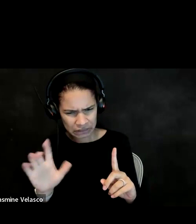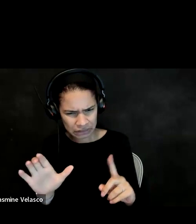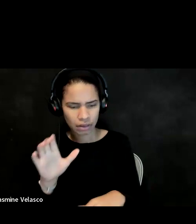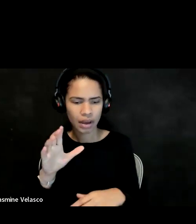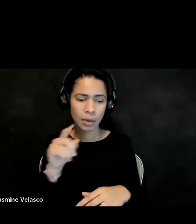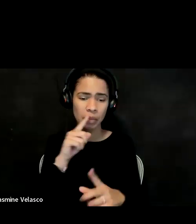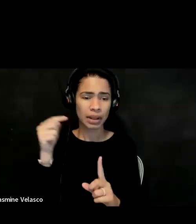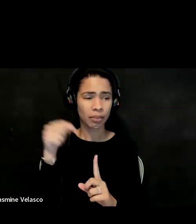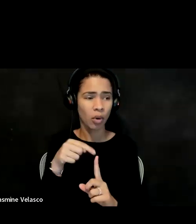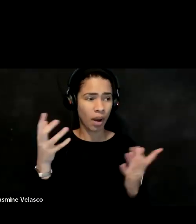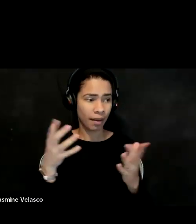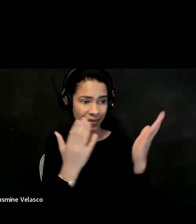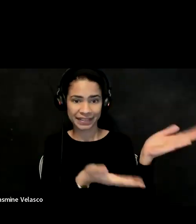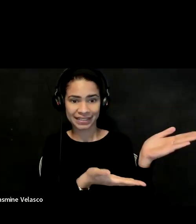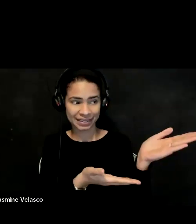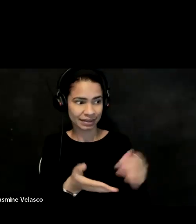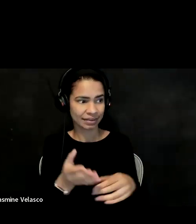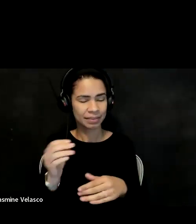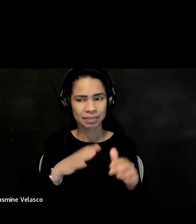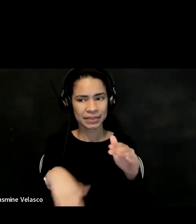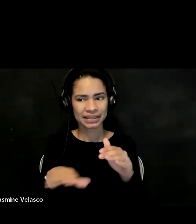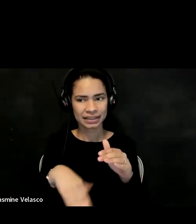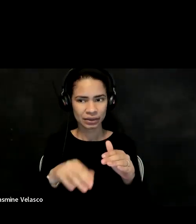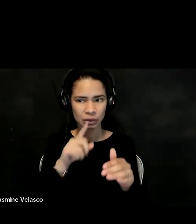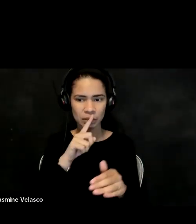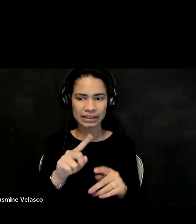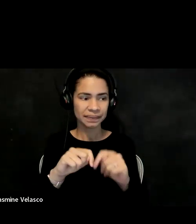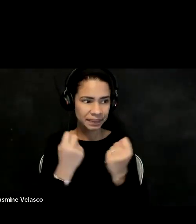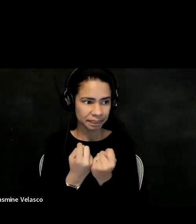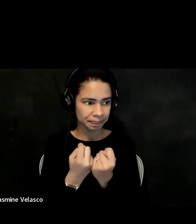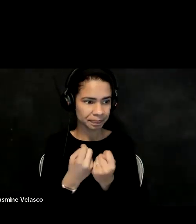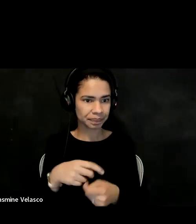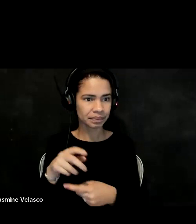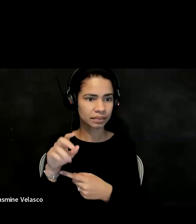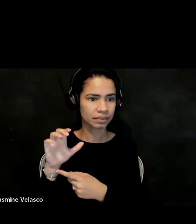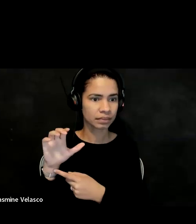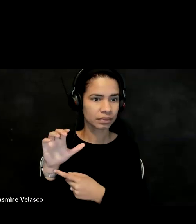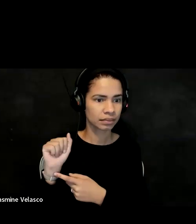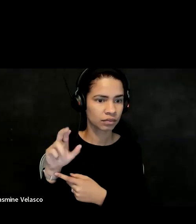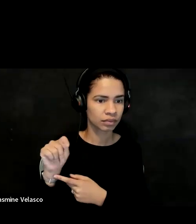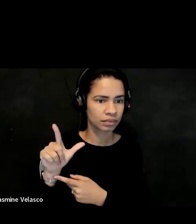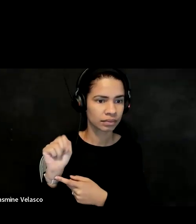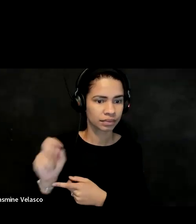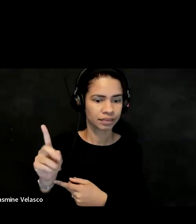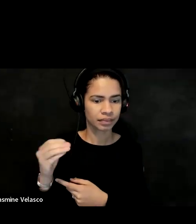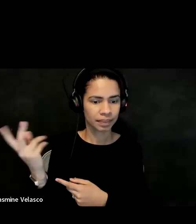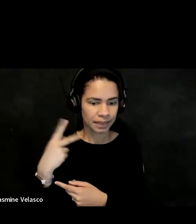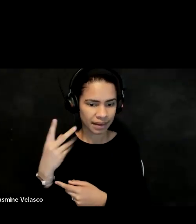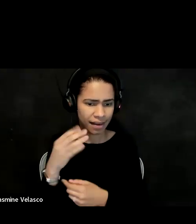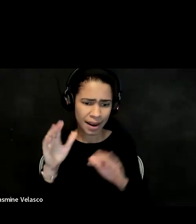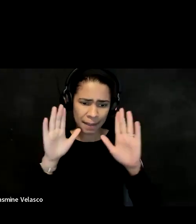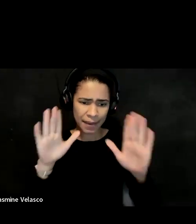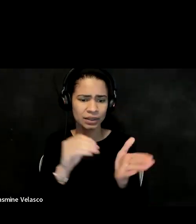short, the DKC is this. At its most basic, it's a team, Cartland and I, and amazing student staff who